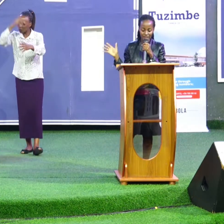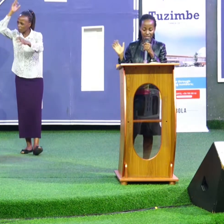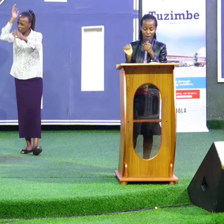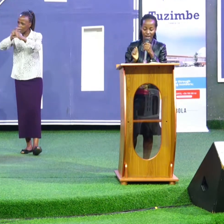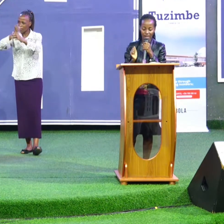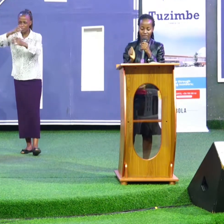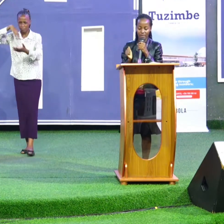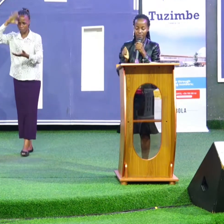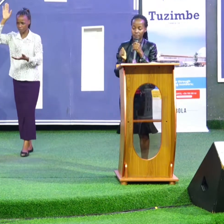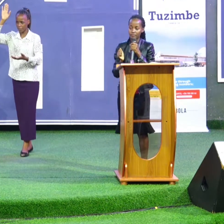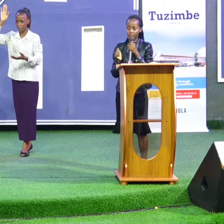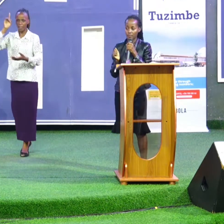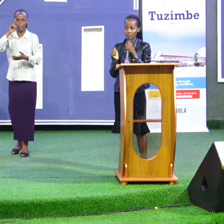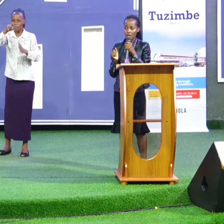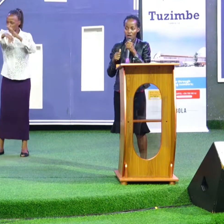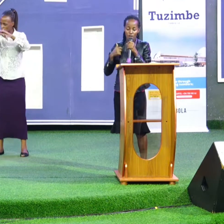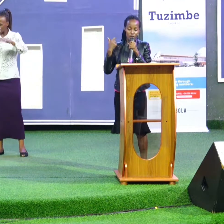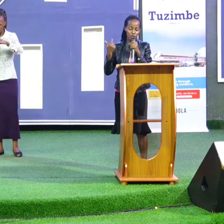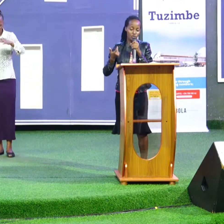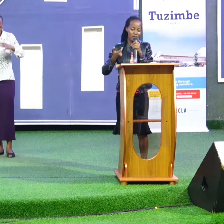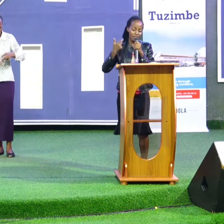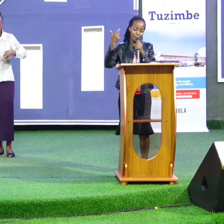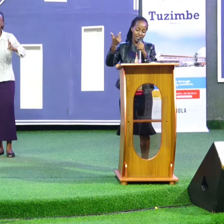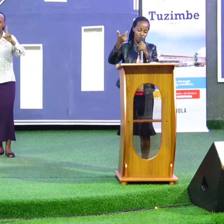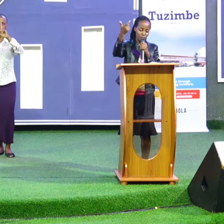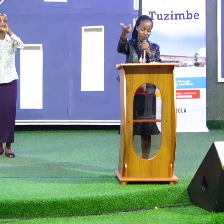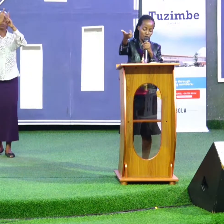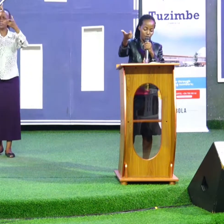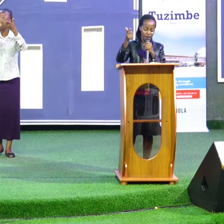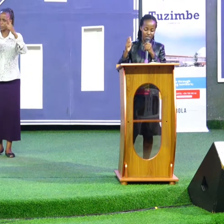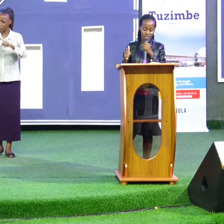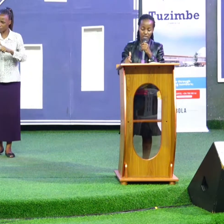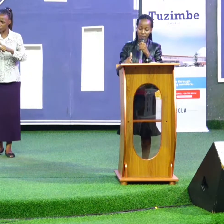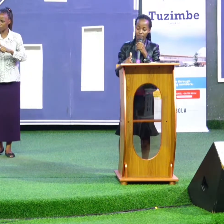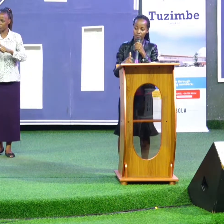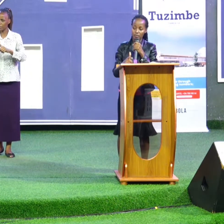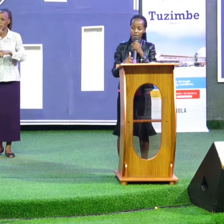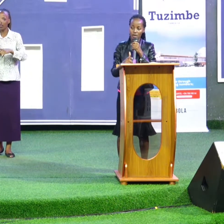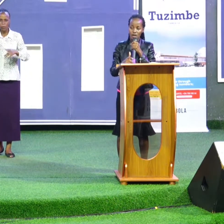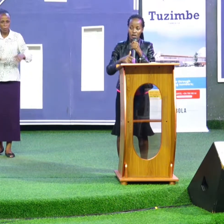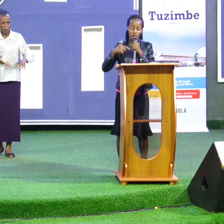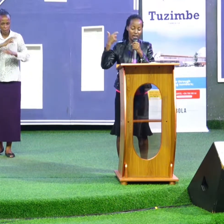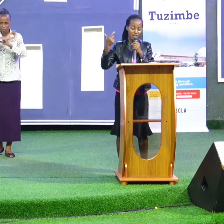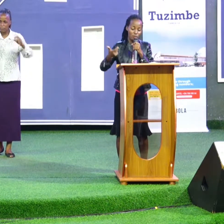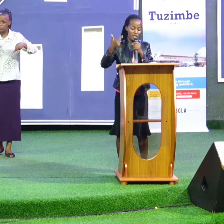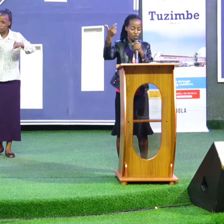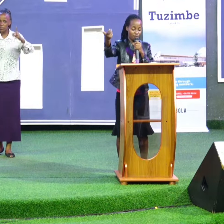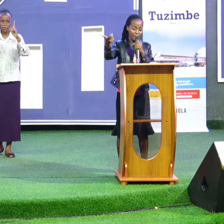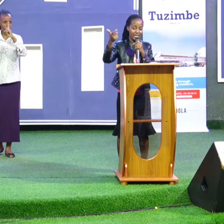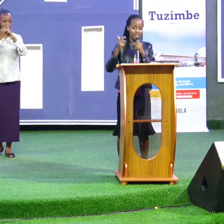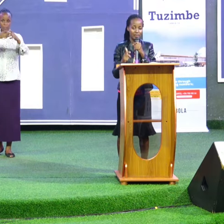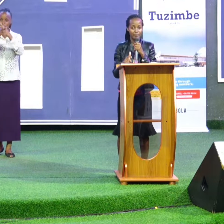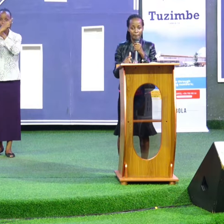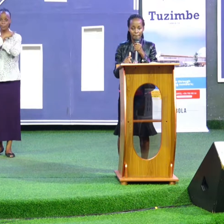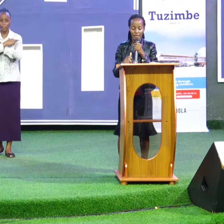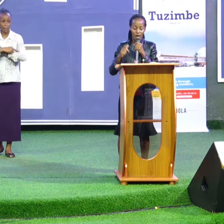hard things they are in. You do not have the ability to meet your friends. You cannot meet your